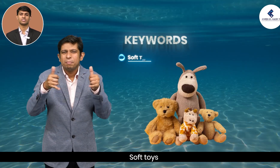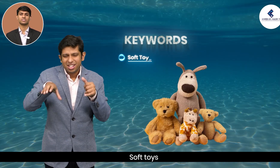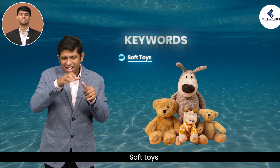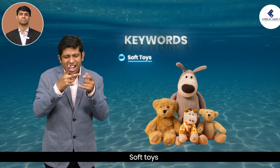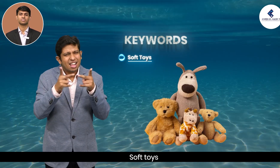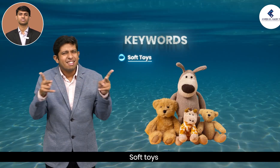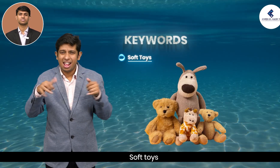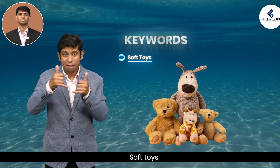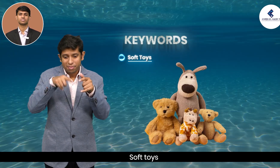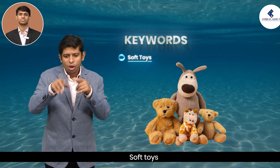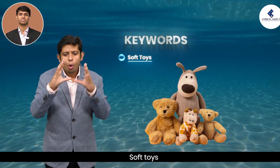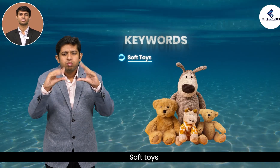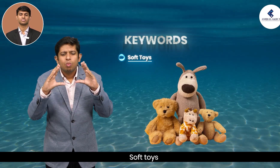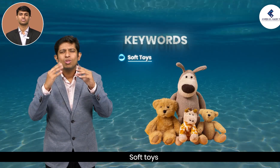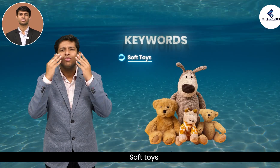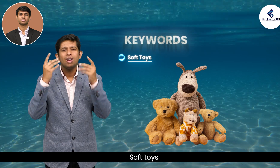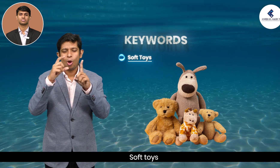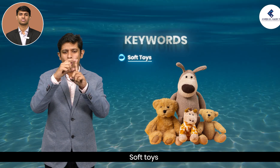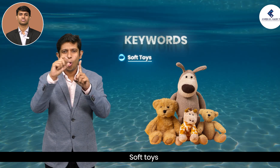soft toys,